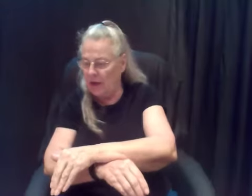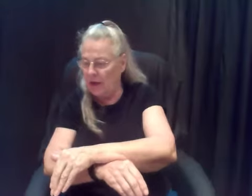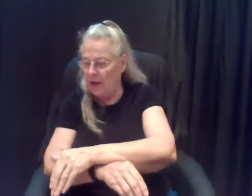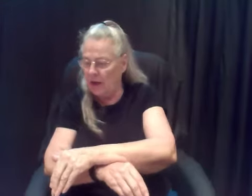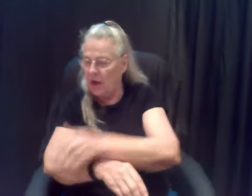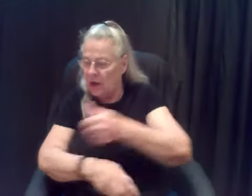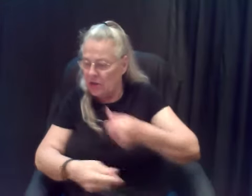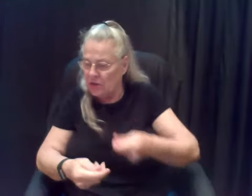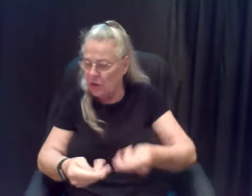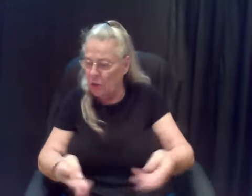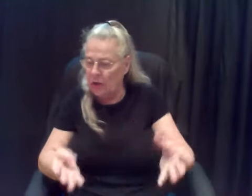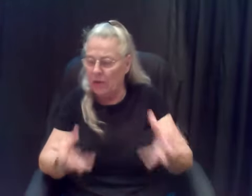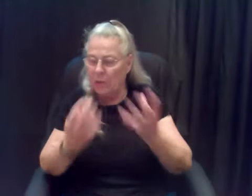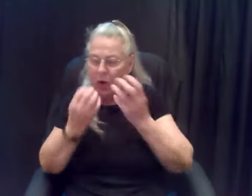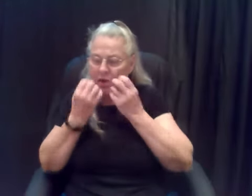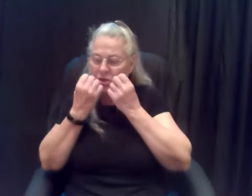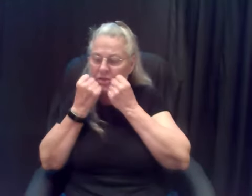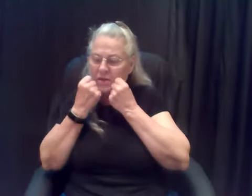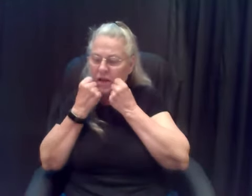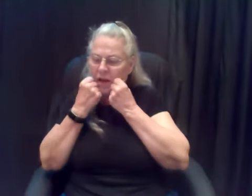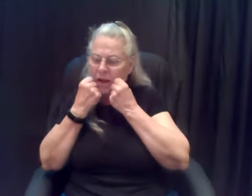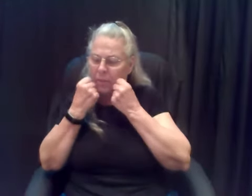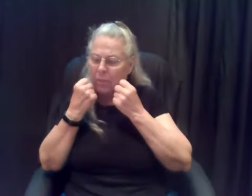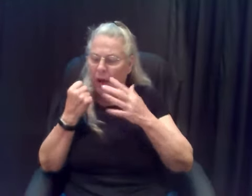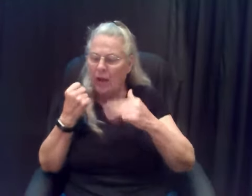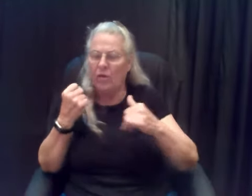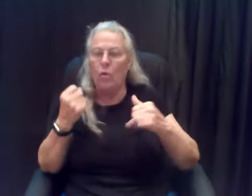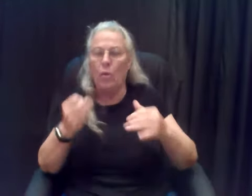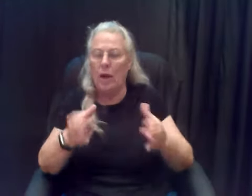evening, sowing the precious seed by the way,